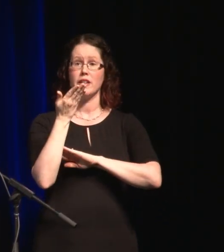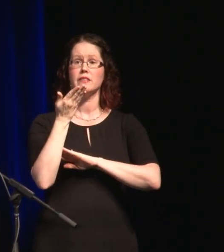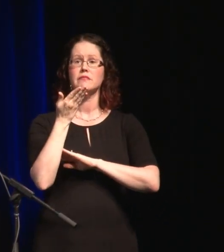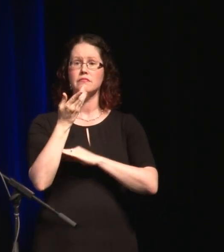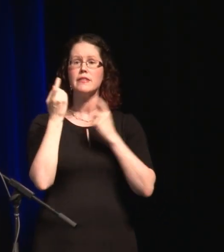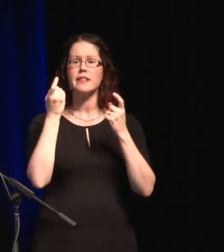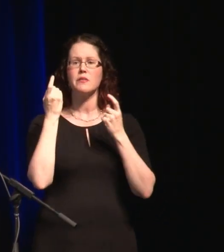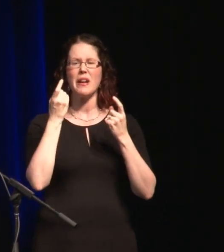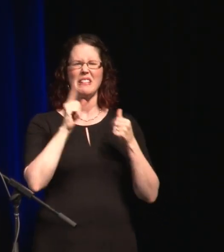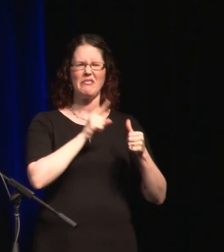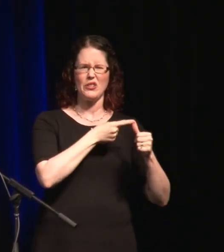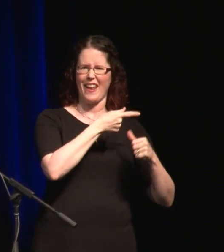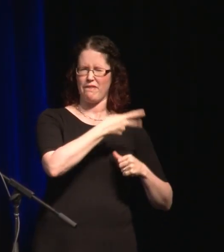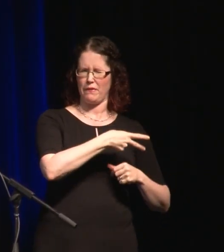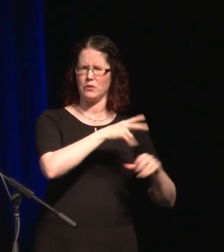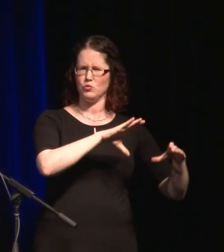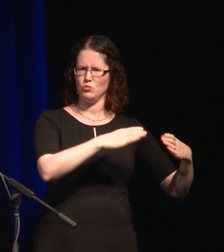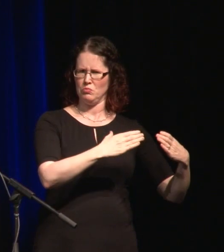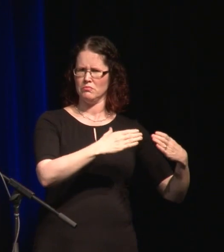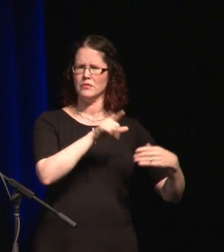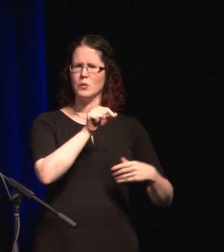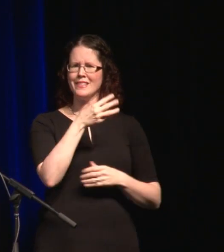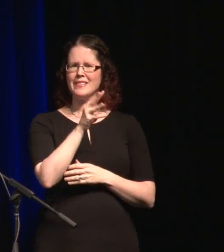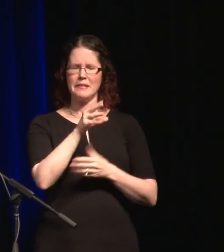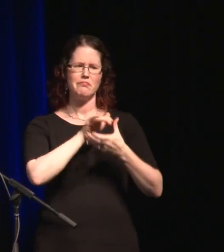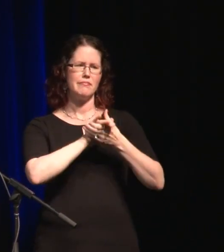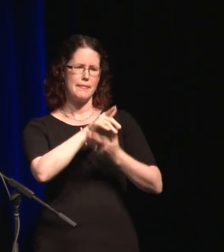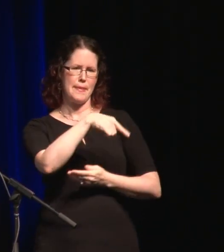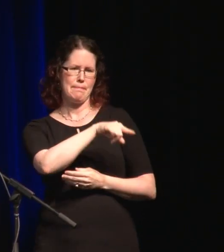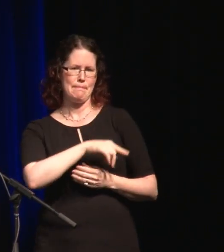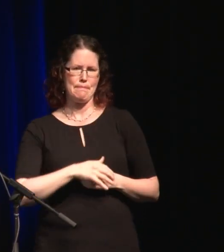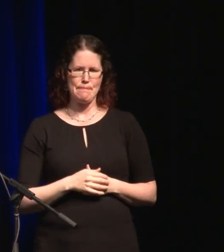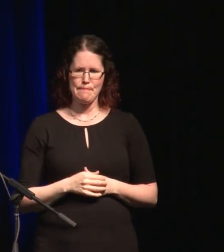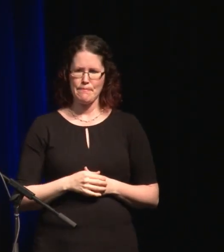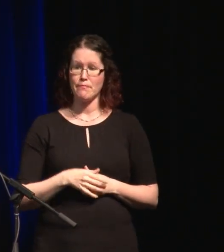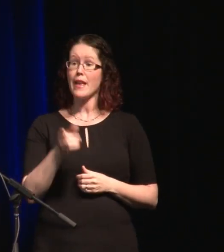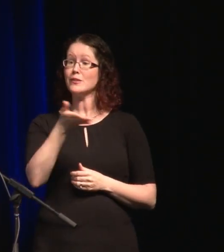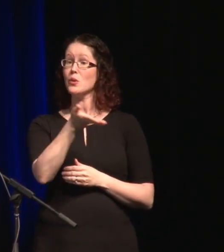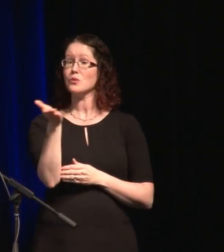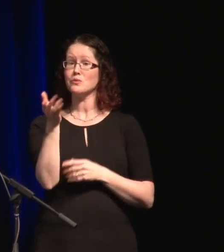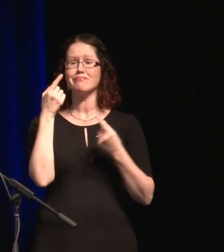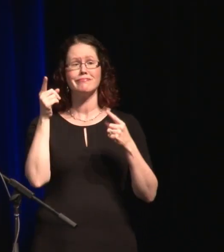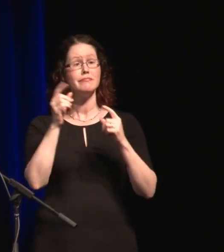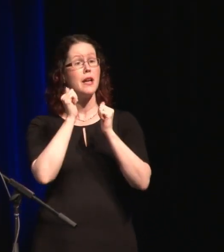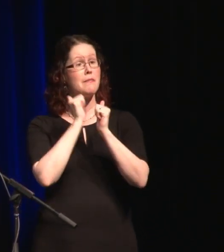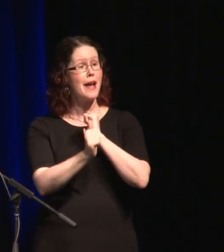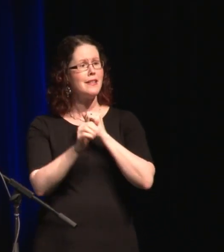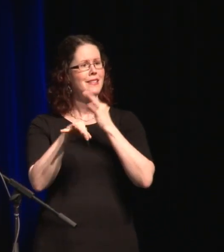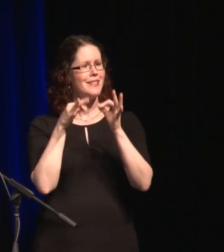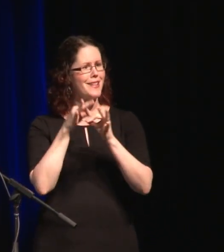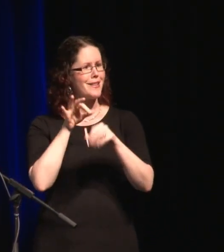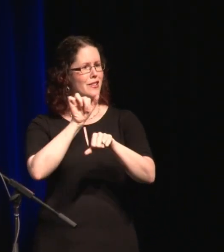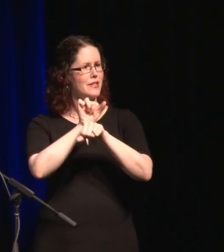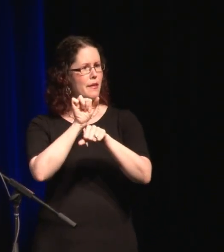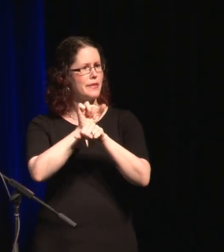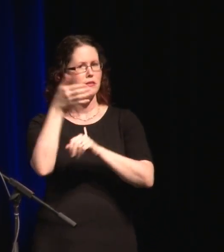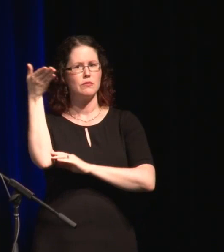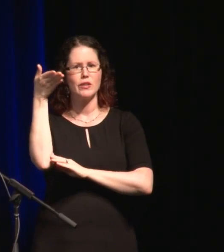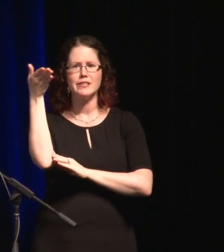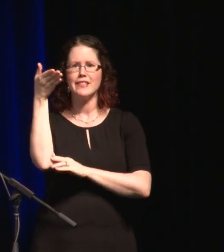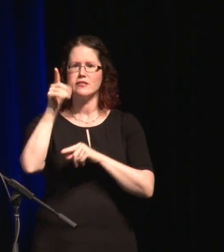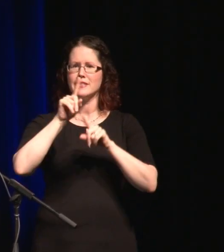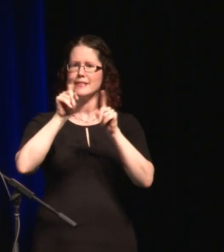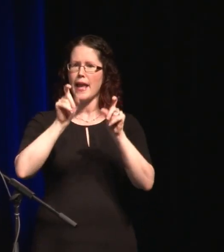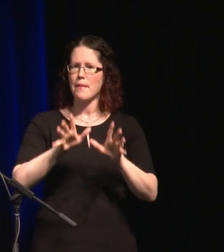NSCC's awesome graduates of 2016. Congratulations. You made it through all of your tests, assignments, presentations,